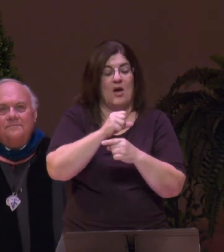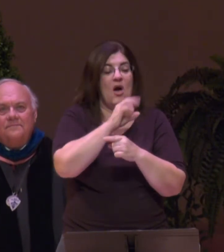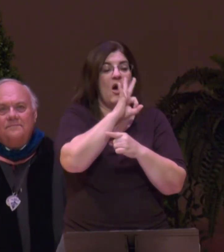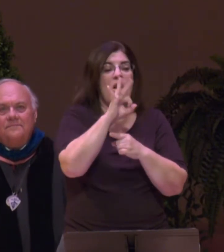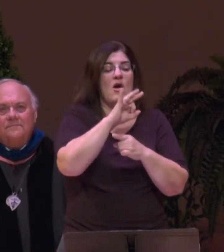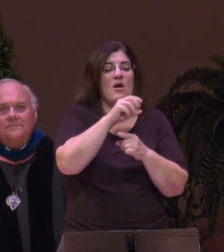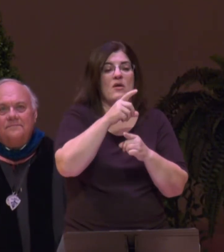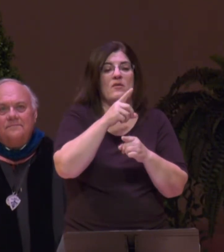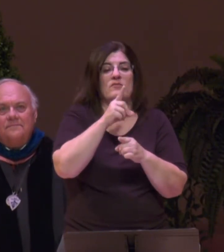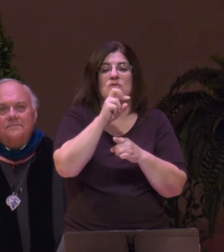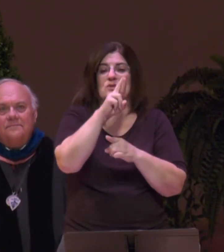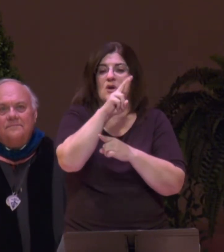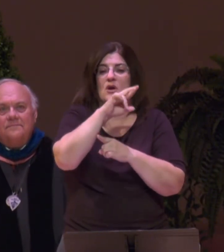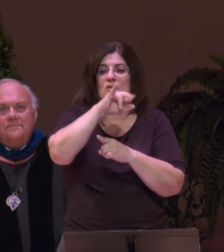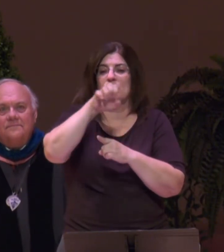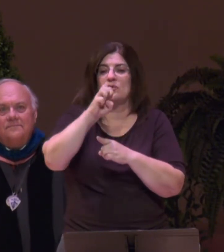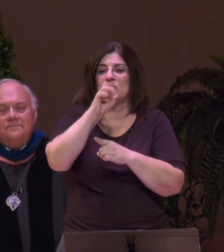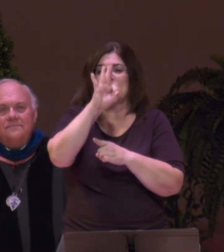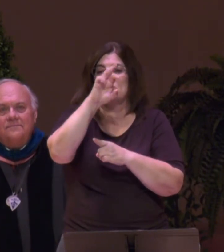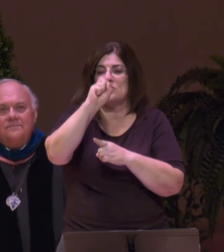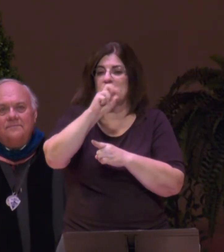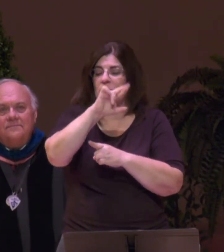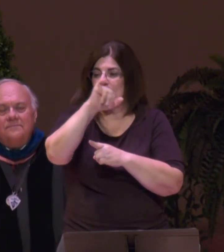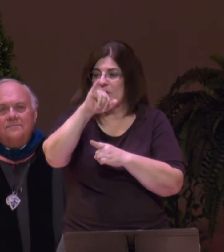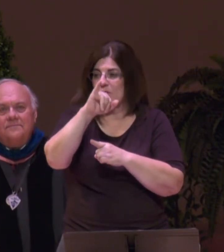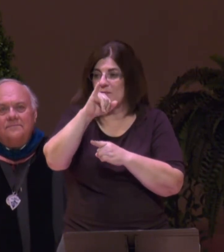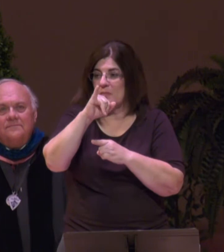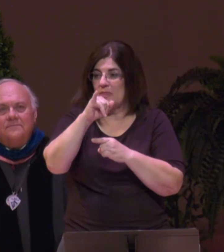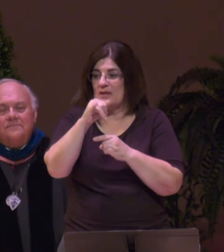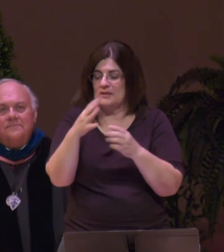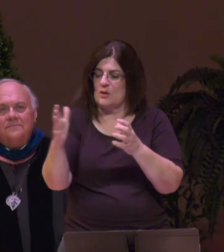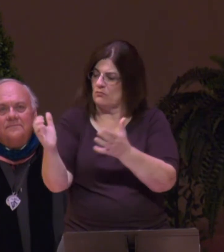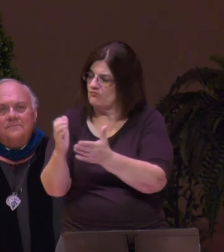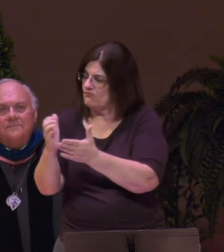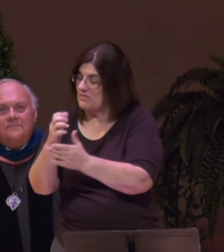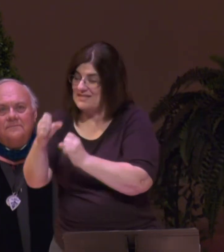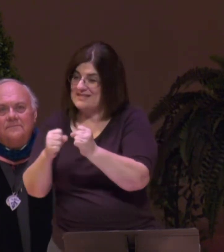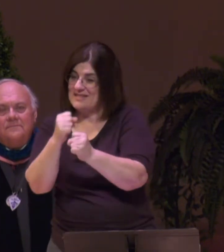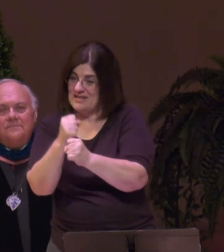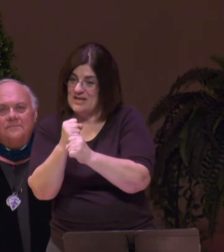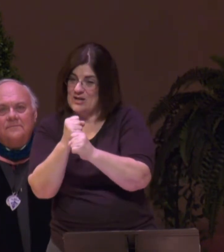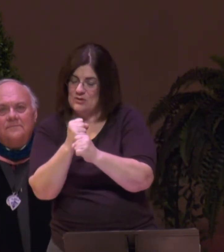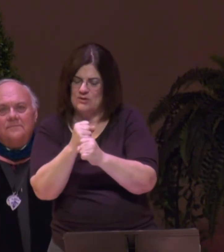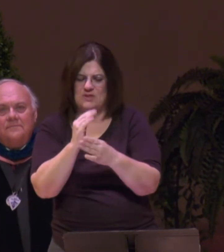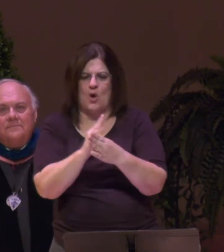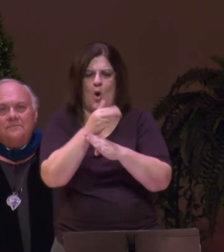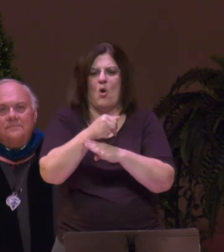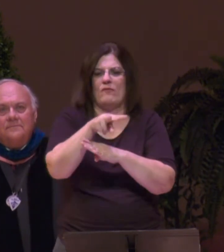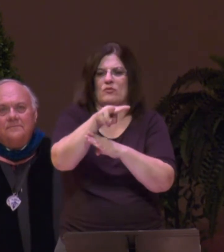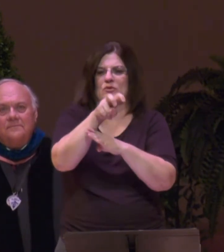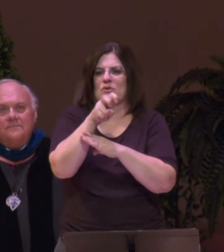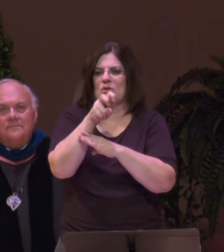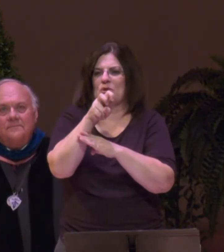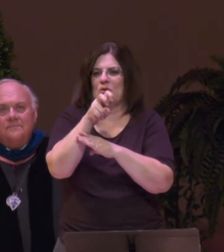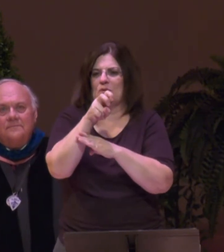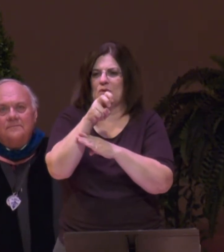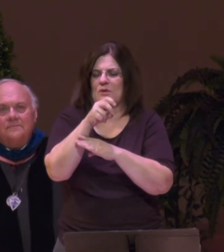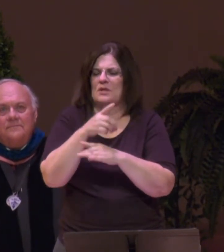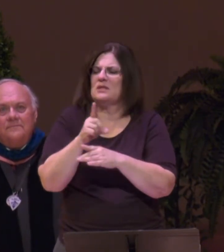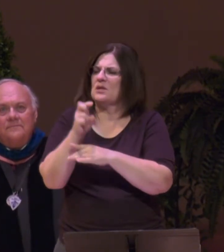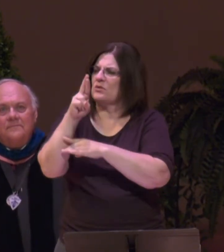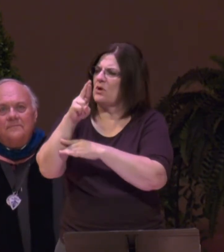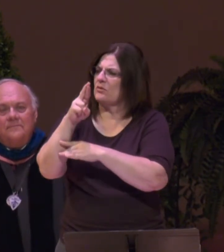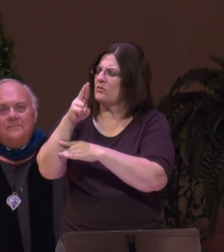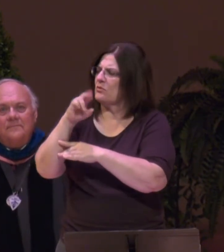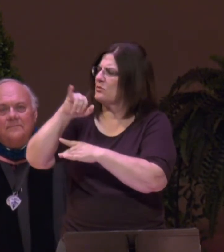have served over 102 years, including several wars. Dr. Jeffrey, let us stand up and say thank you to